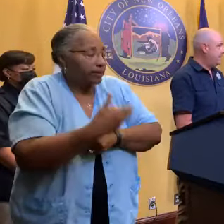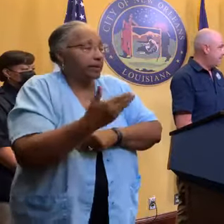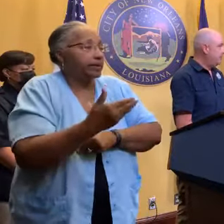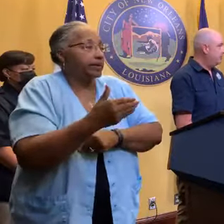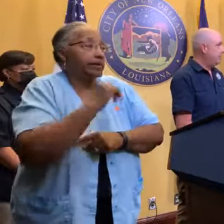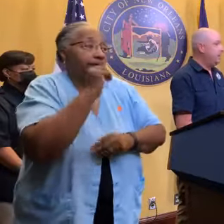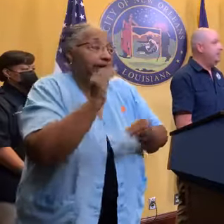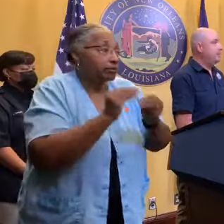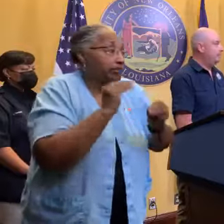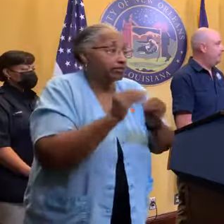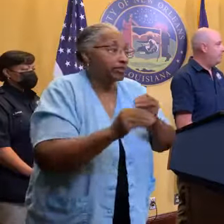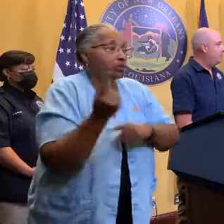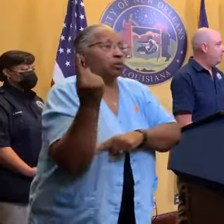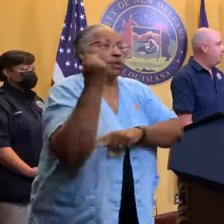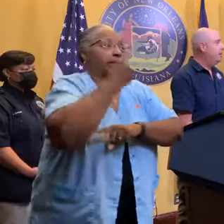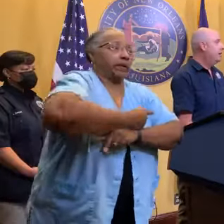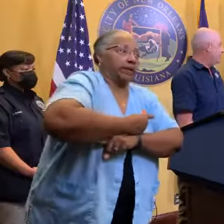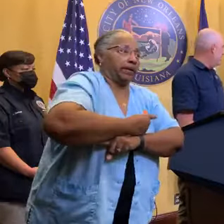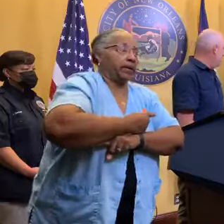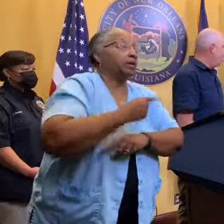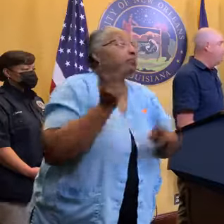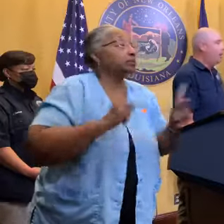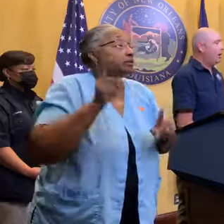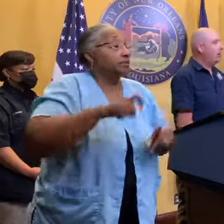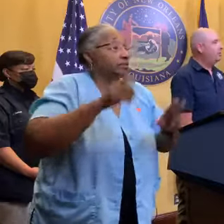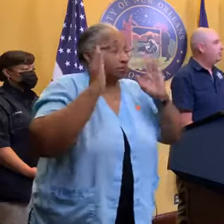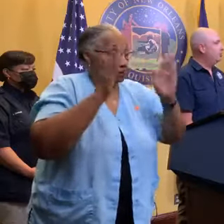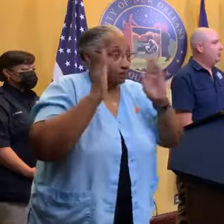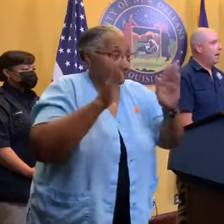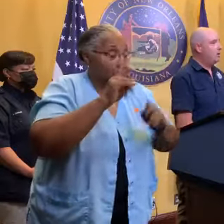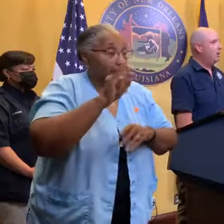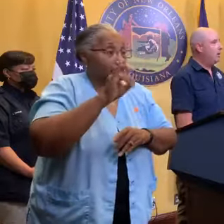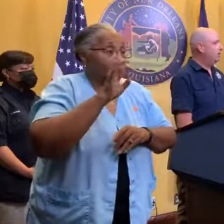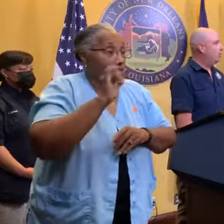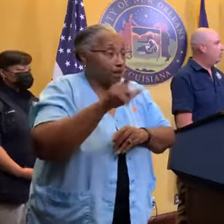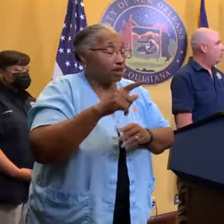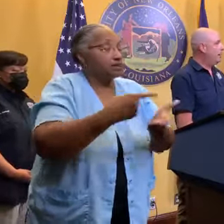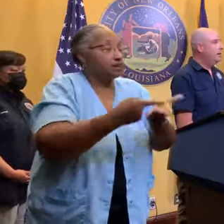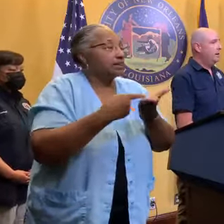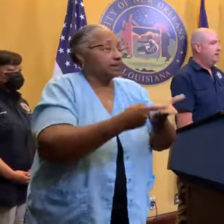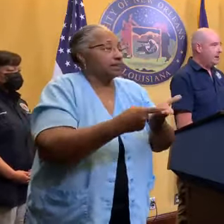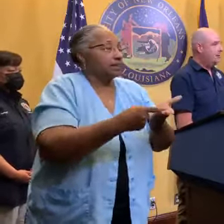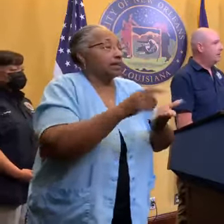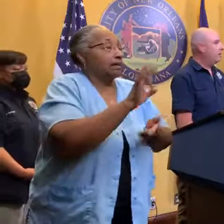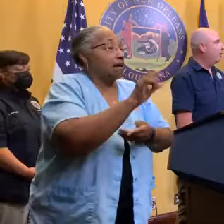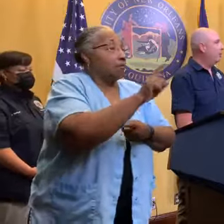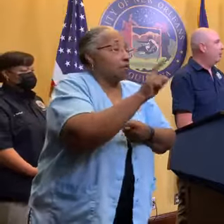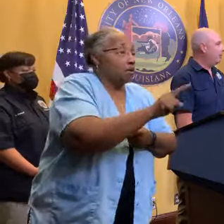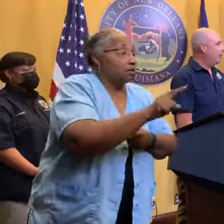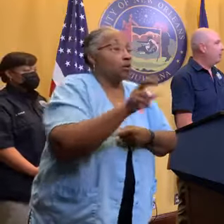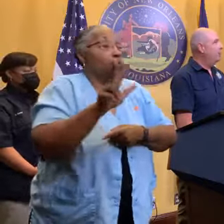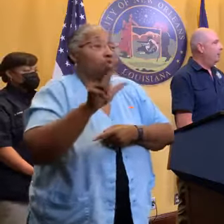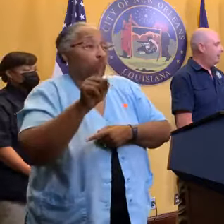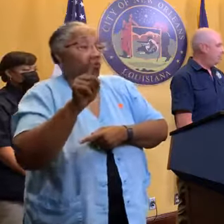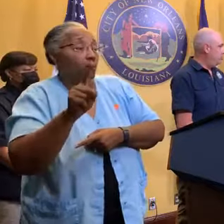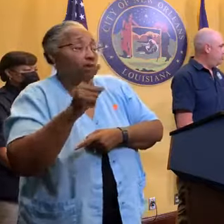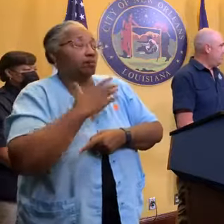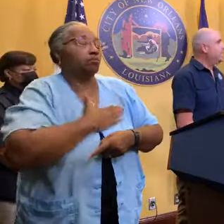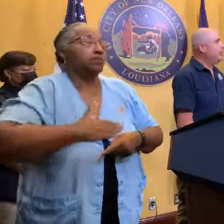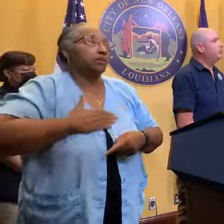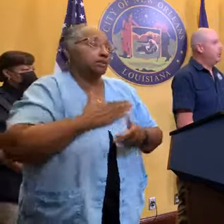in a day. So we need people to pay attention. Tyrell will talk about the use of 911 and 311. Please, I encourage everyone